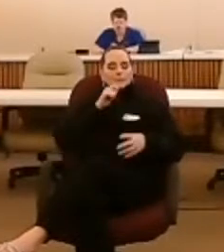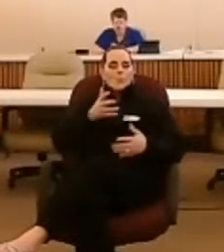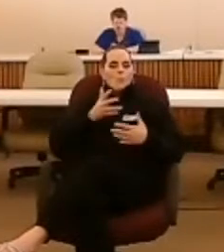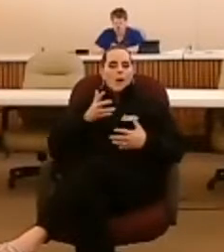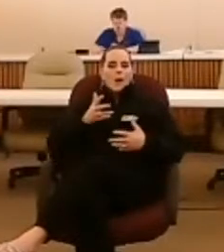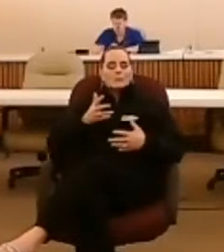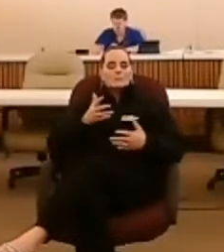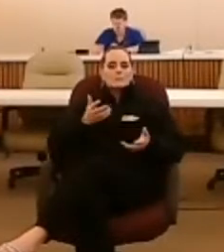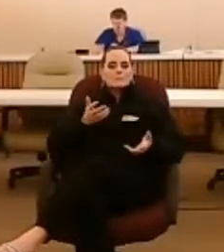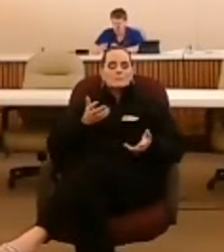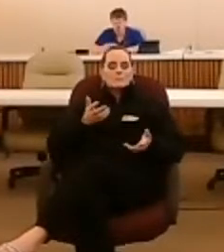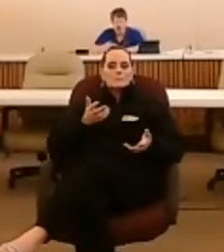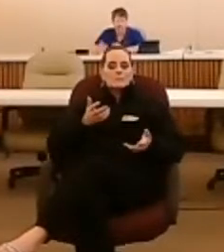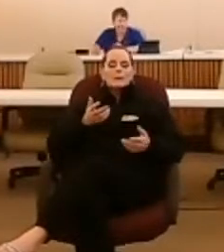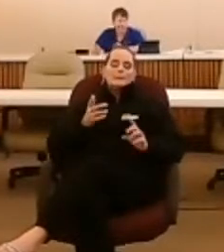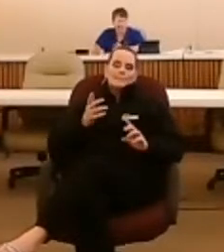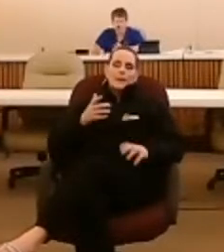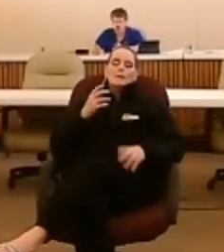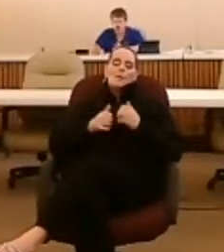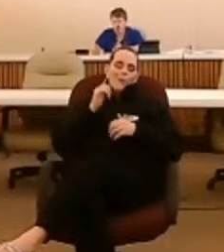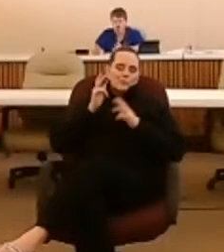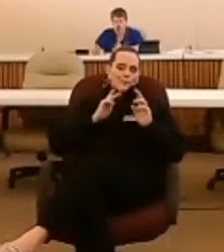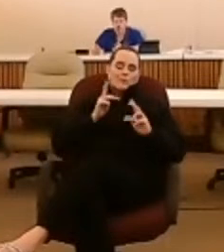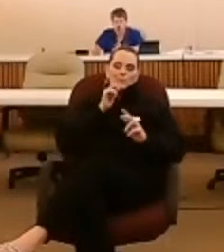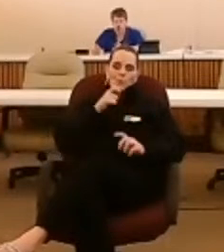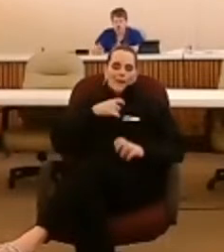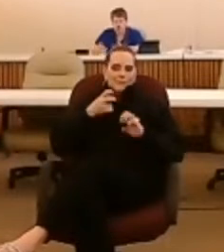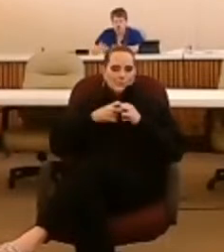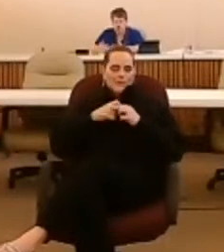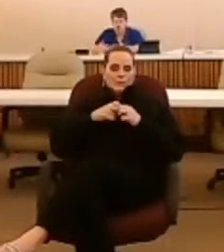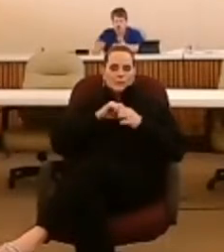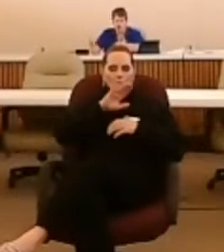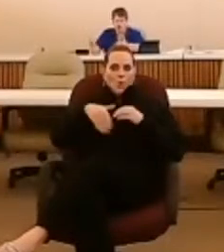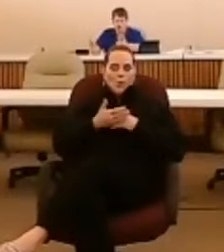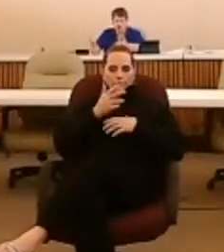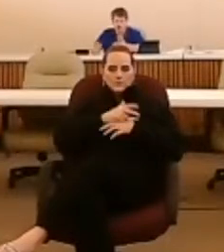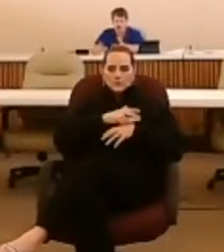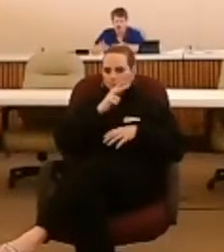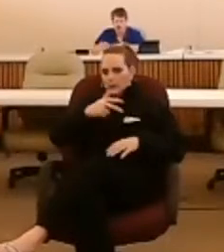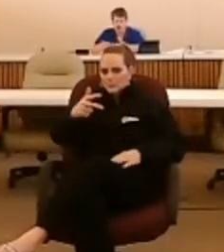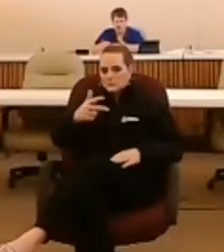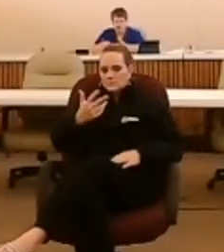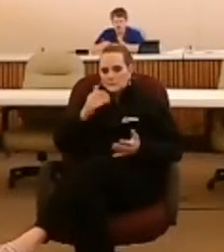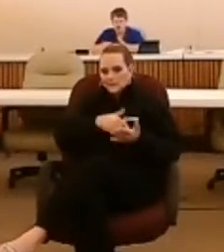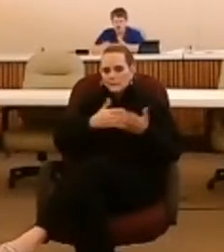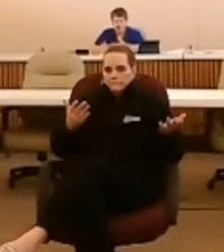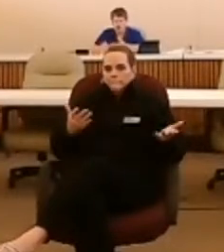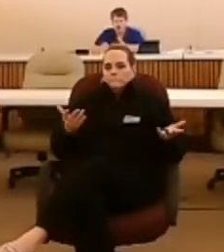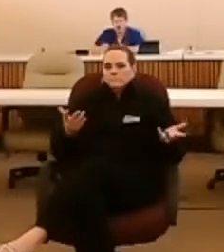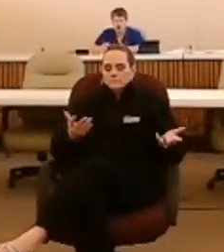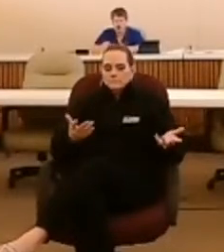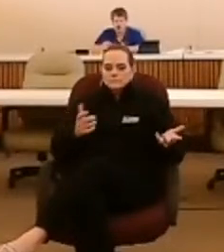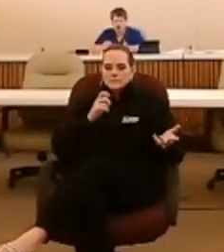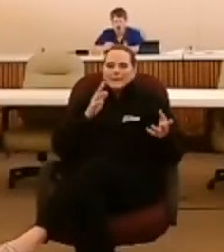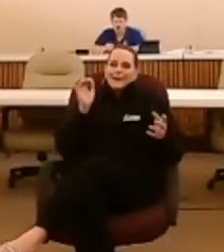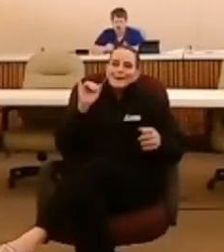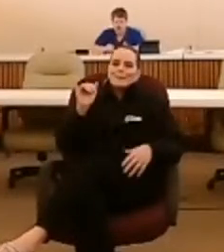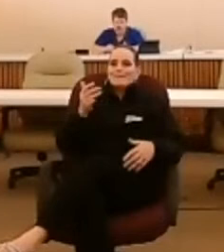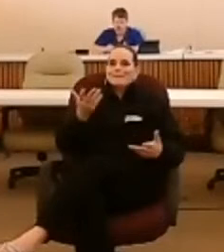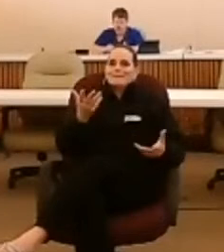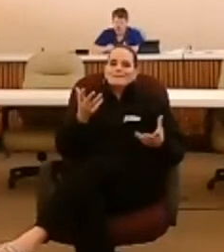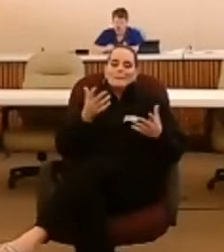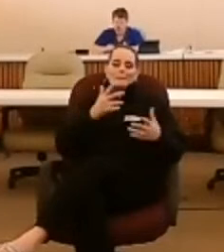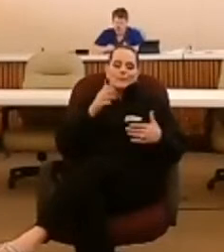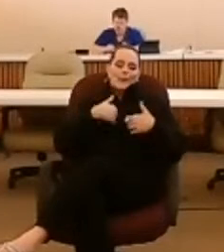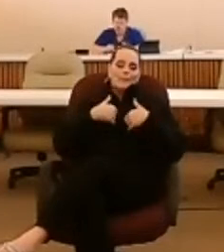have or they don't have an issue with the no overnight parking, because they don't. Again, it's more, I've